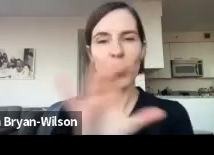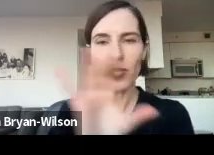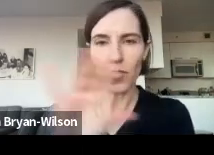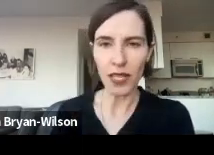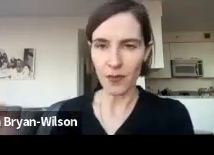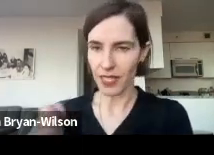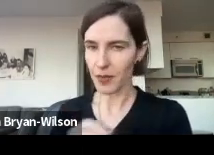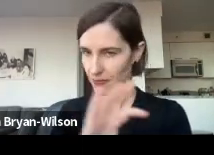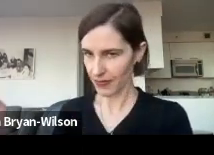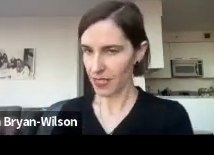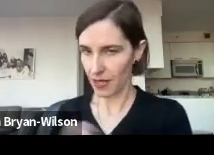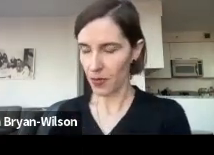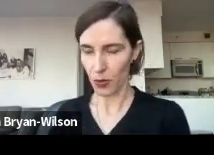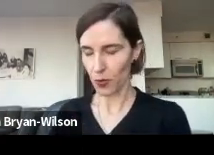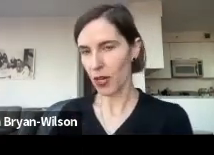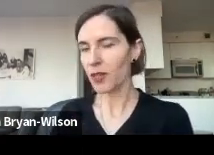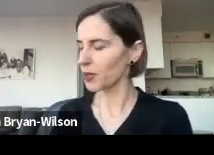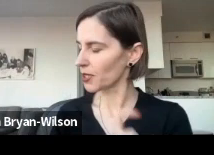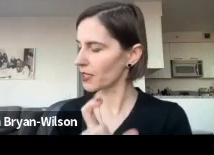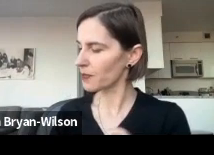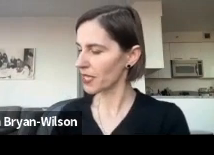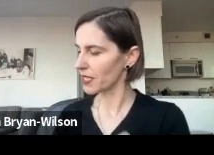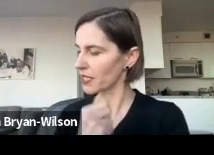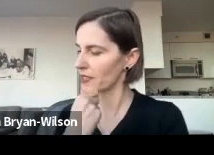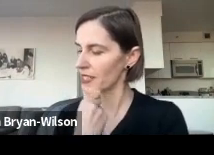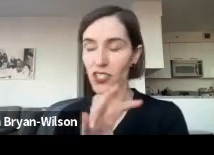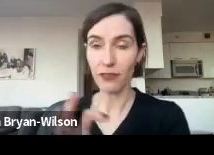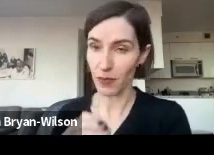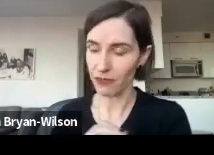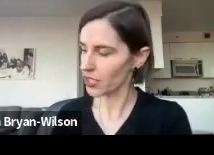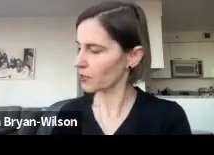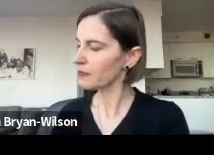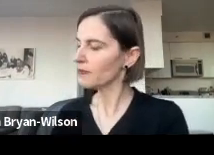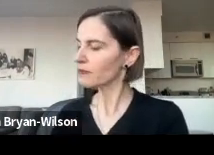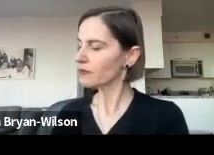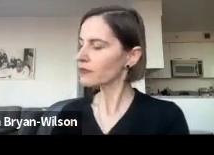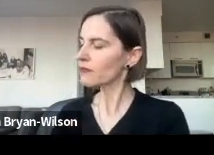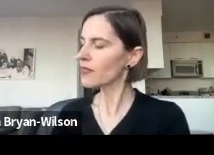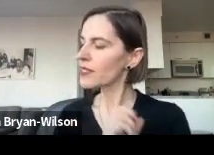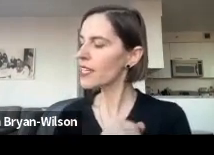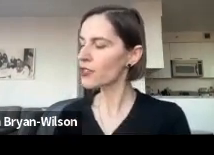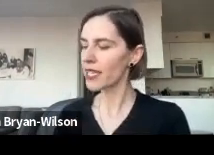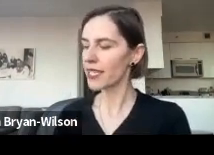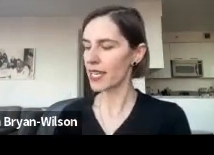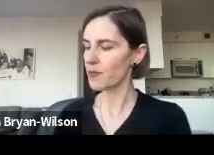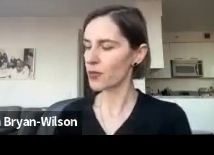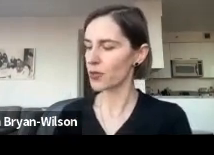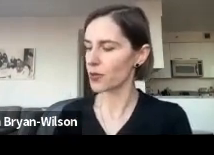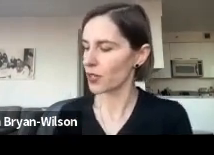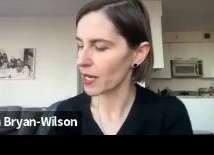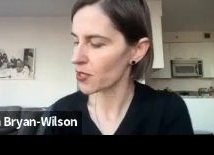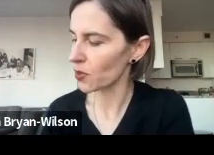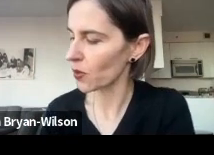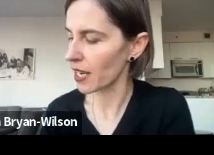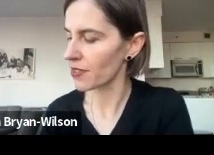and I've shown you this remarkable clip here that's actually from a footnote. The slave trade came through